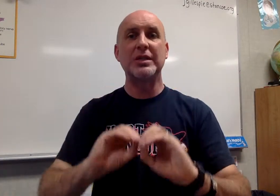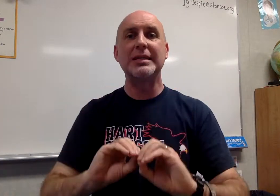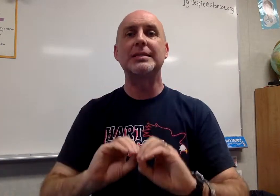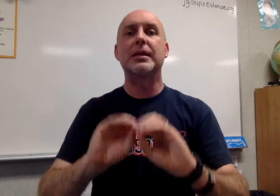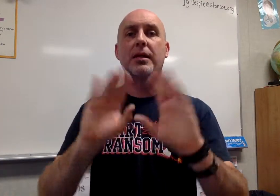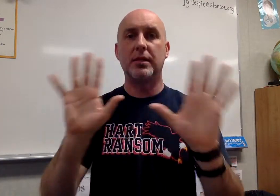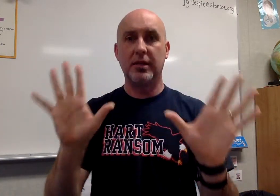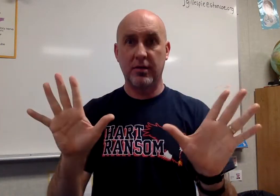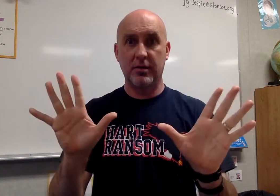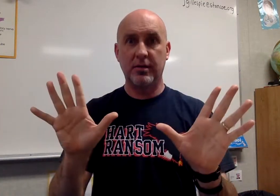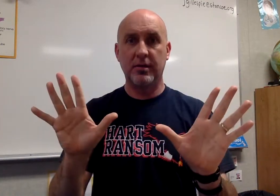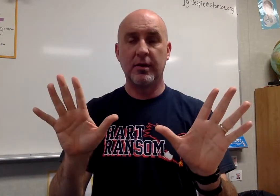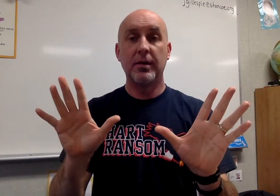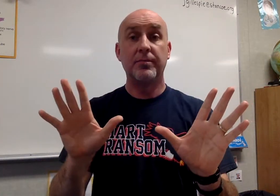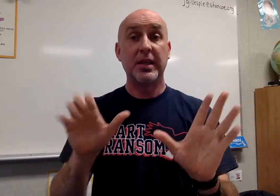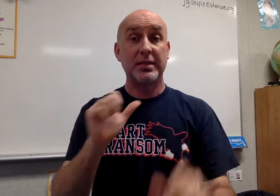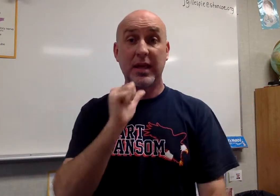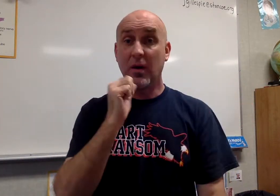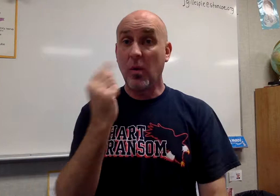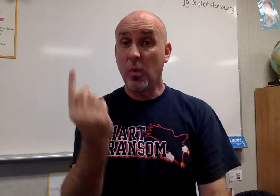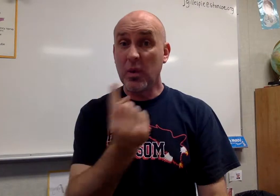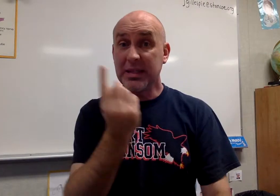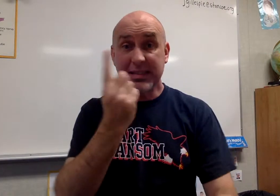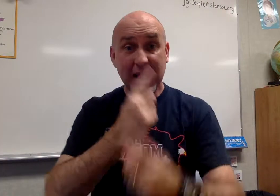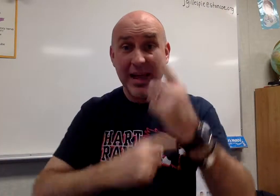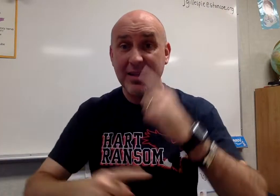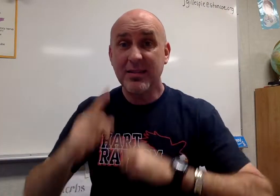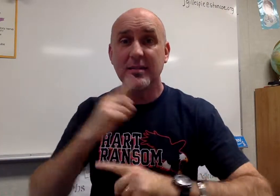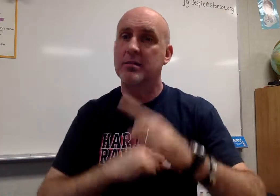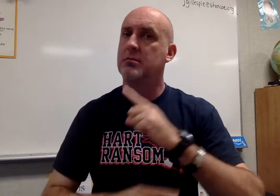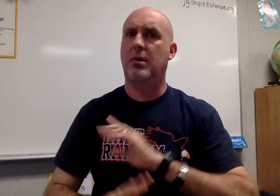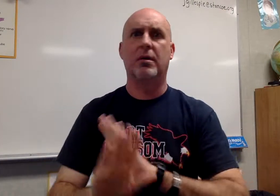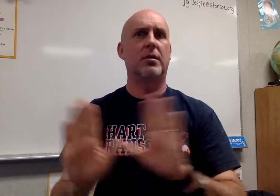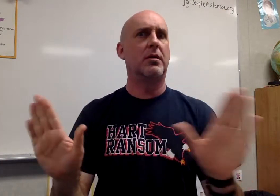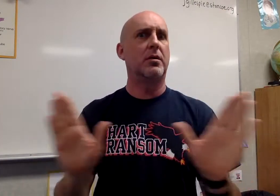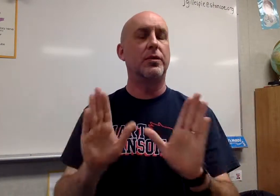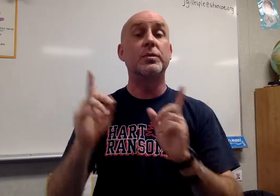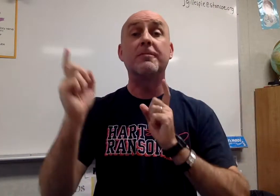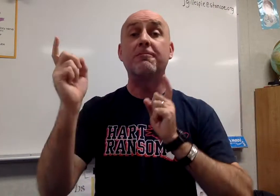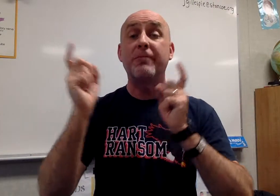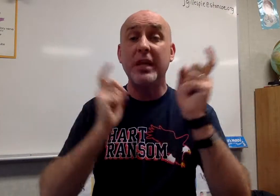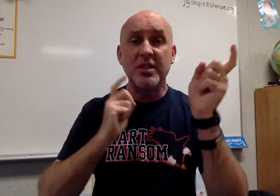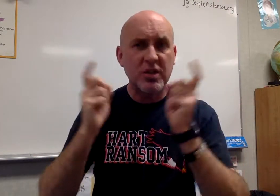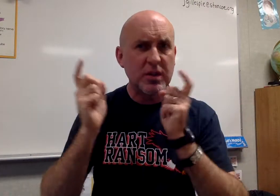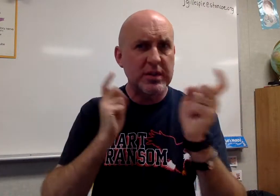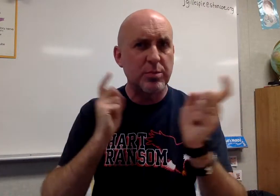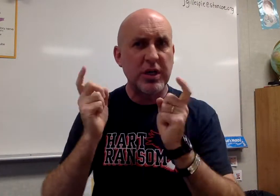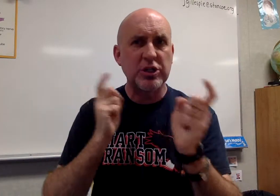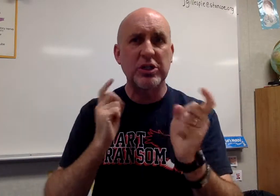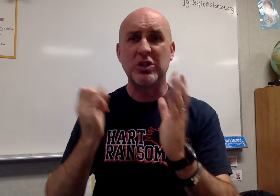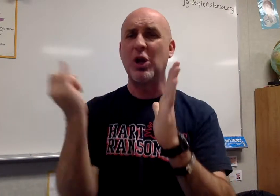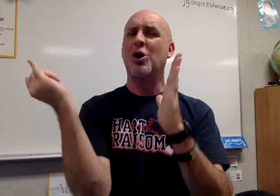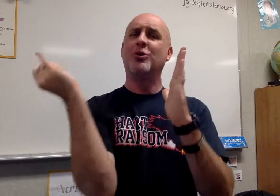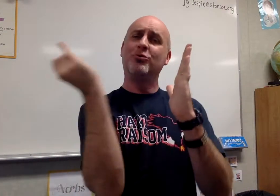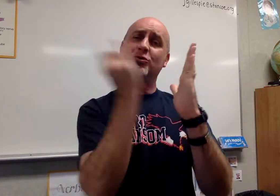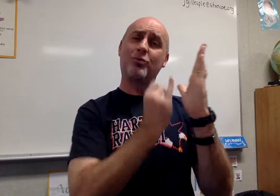is clear. Is that only signs? Oh, use facial expression,